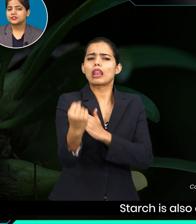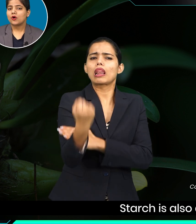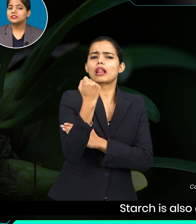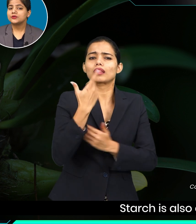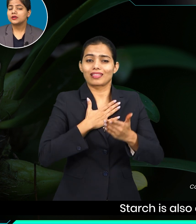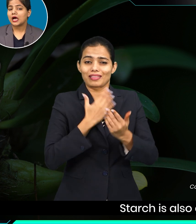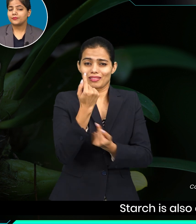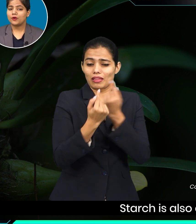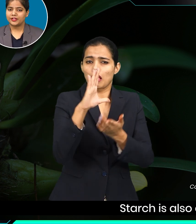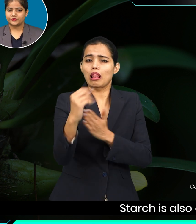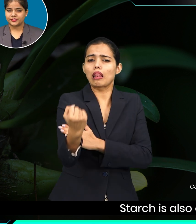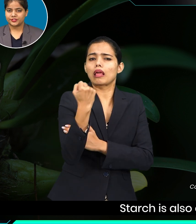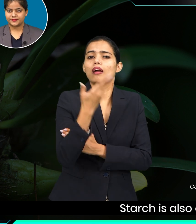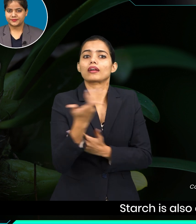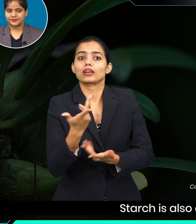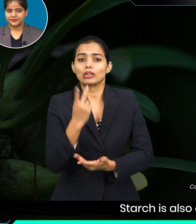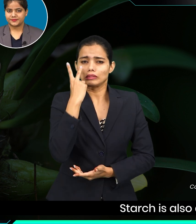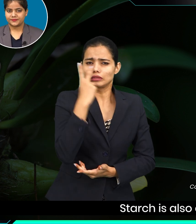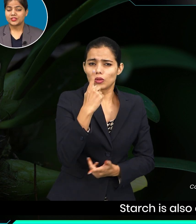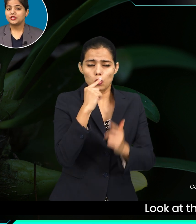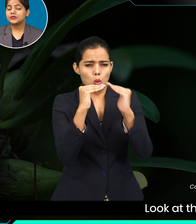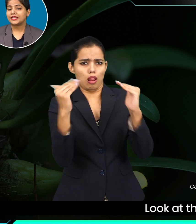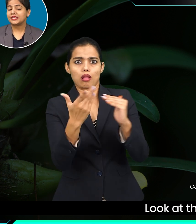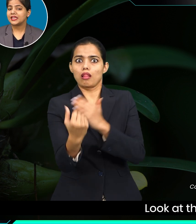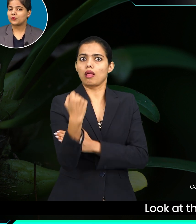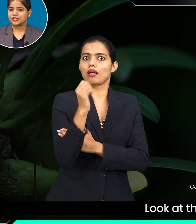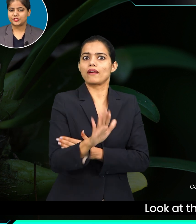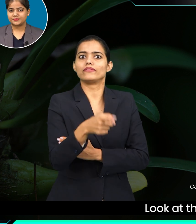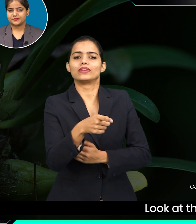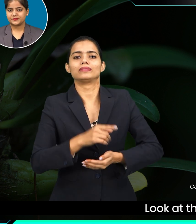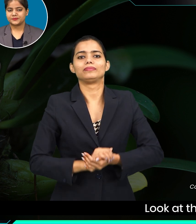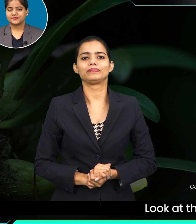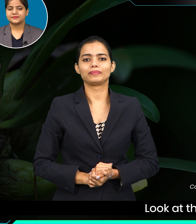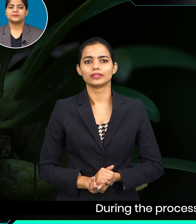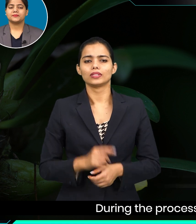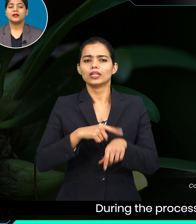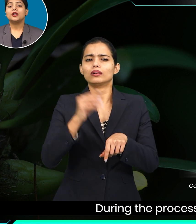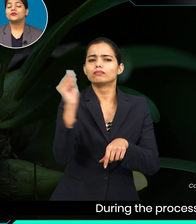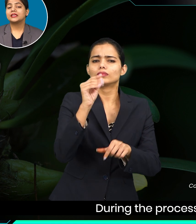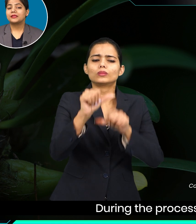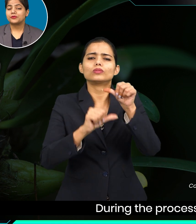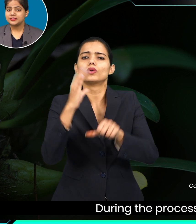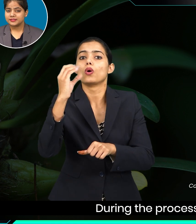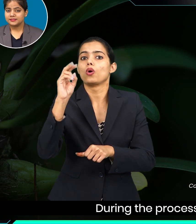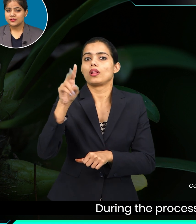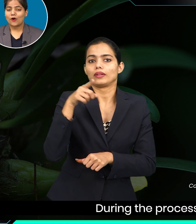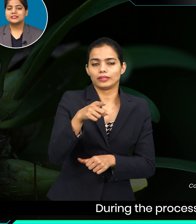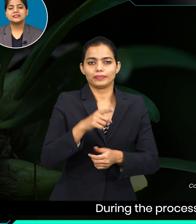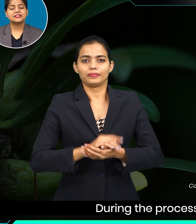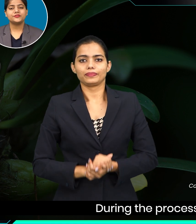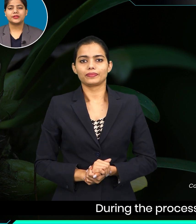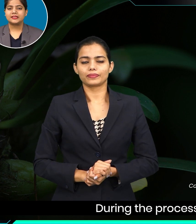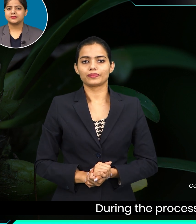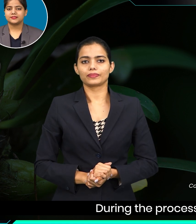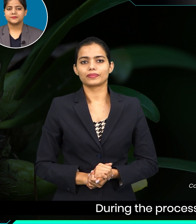Starch is also a carbohydrate. Look at the equation. During the process,